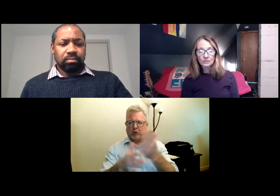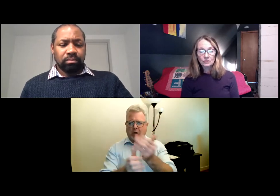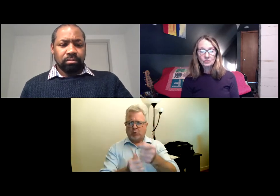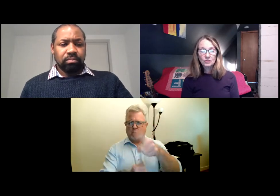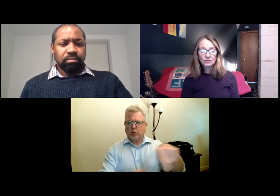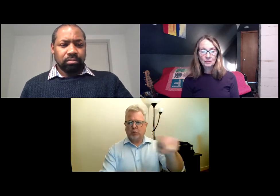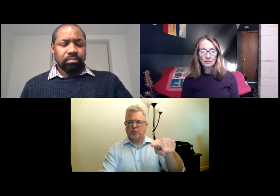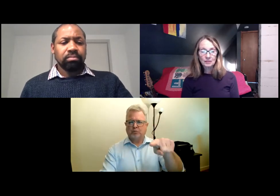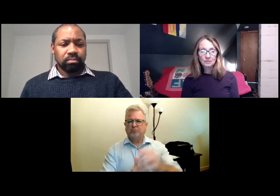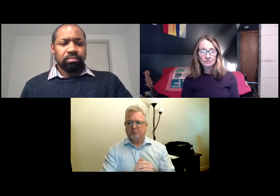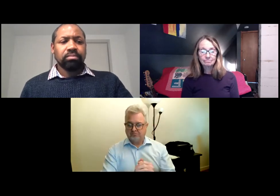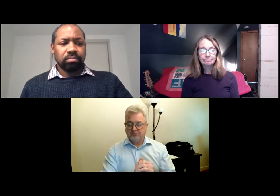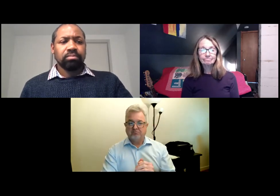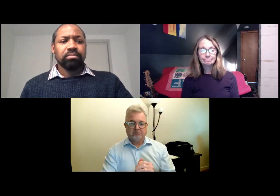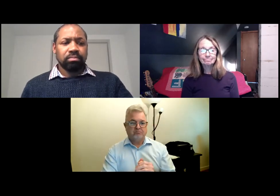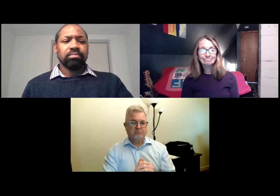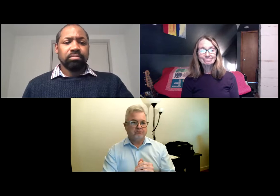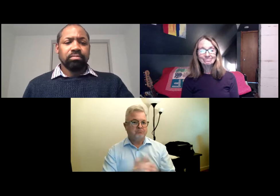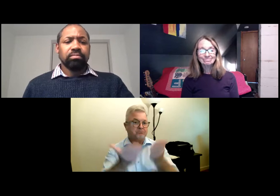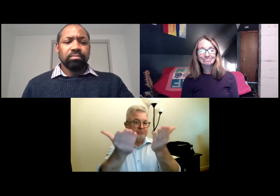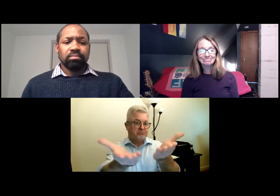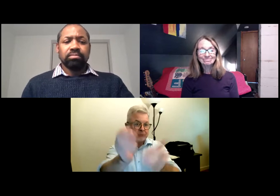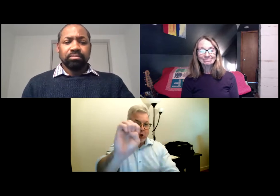So those are the current updates.